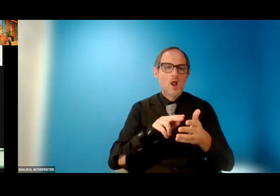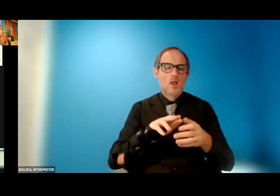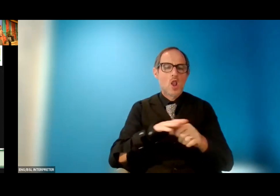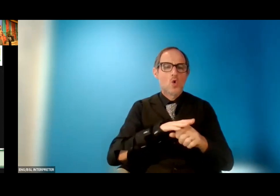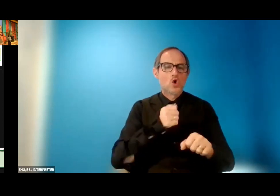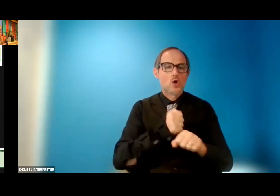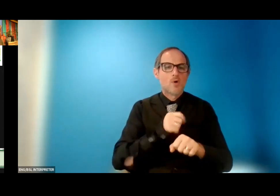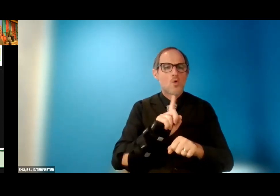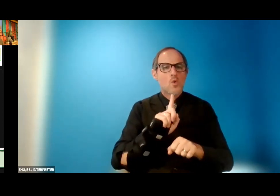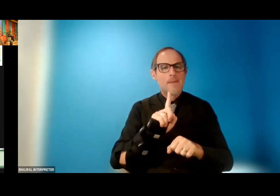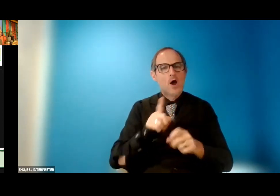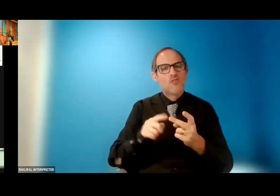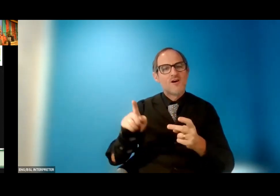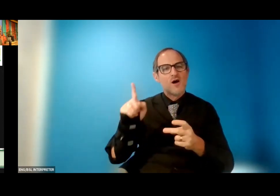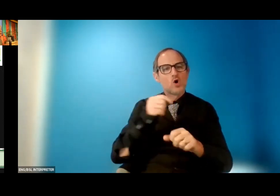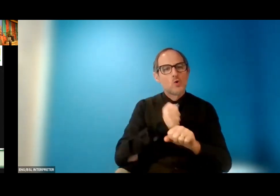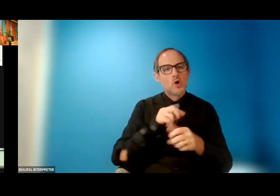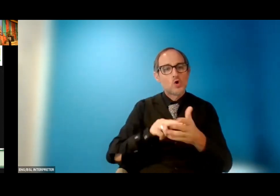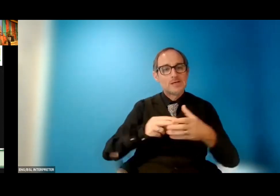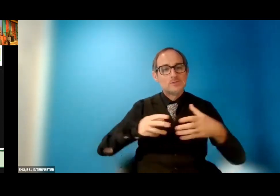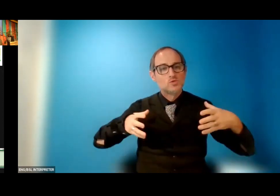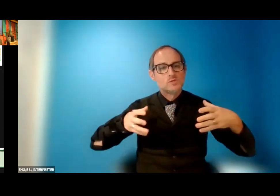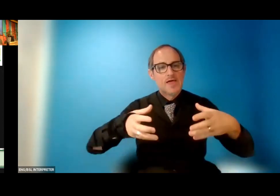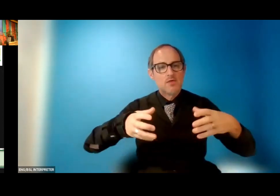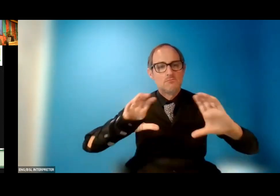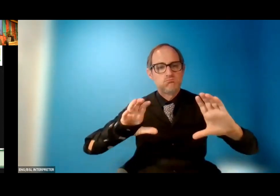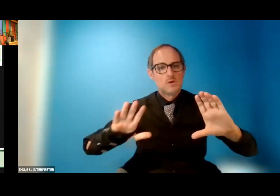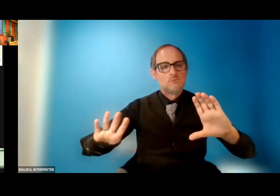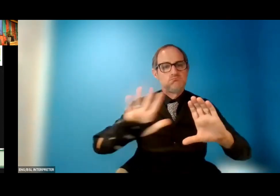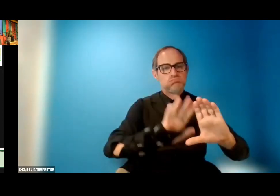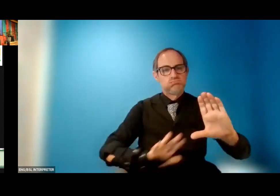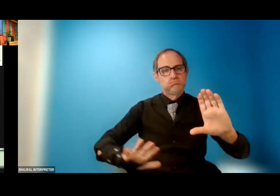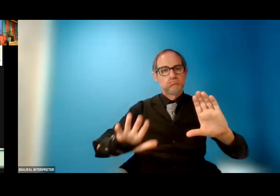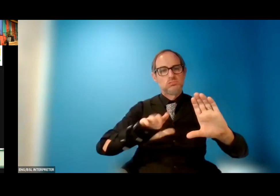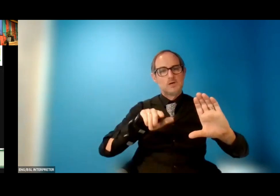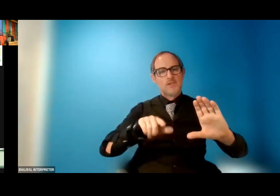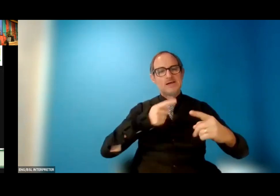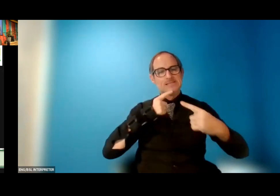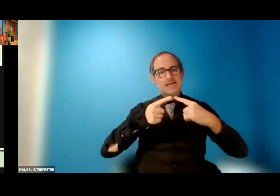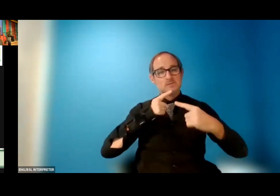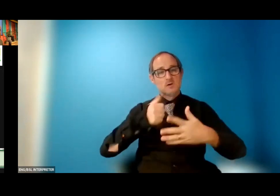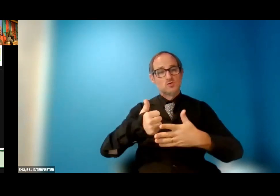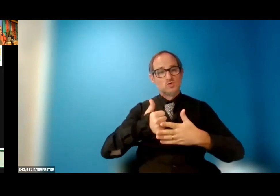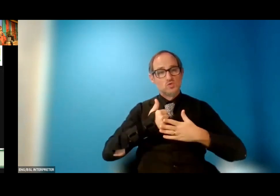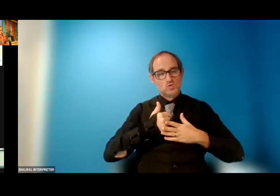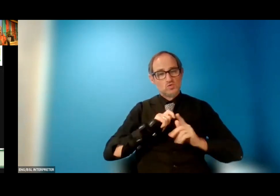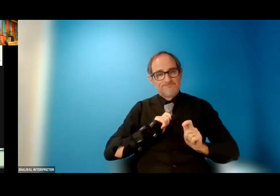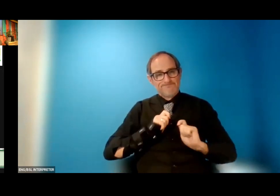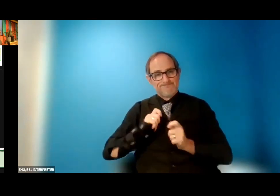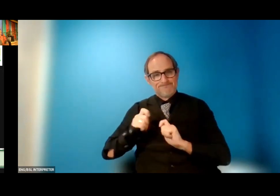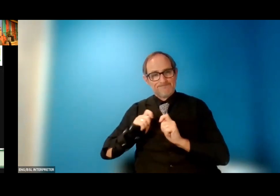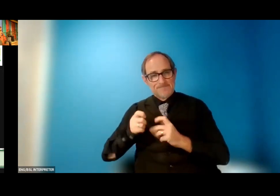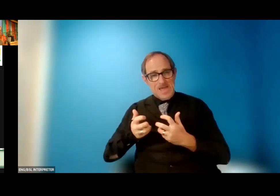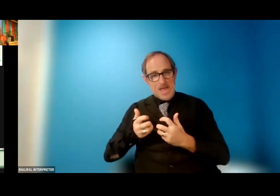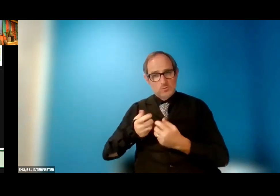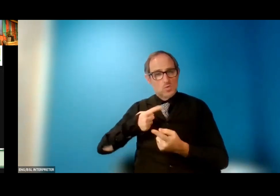many places, many organizations, many initiatives come together, guided by this common compass towards change? What can